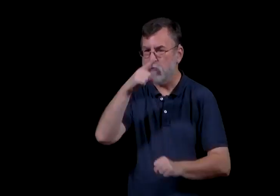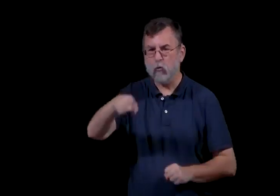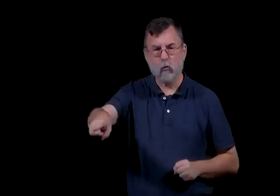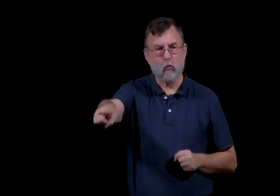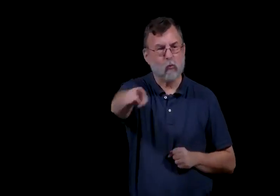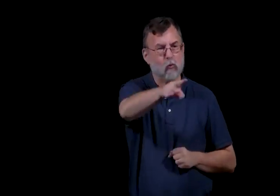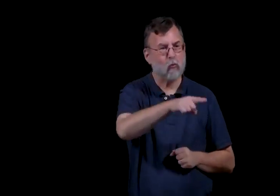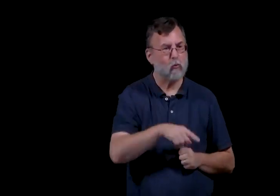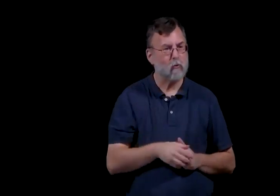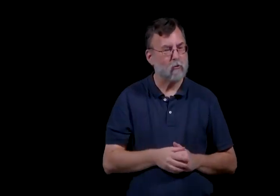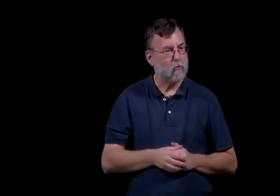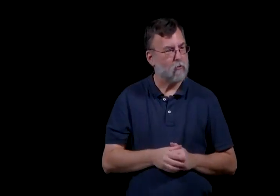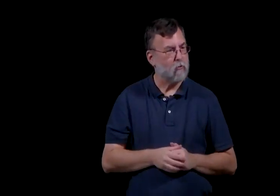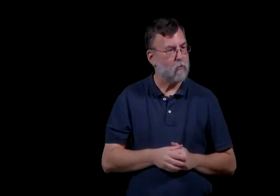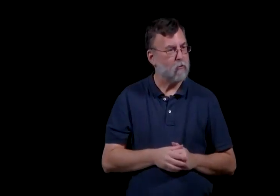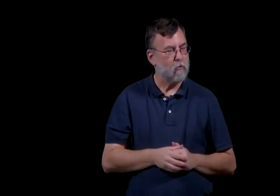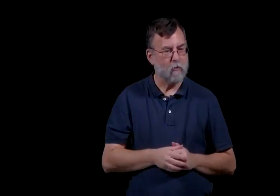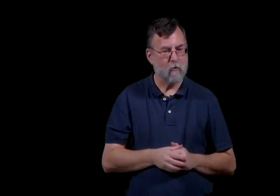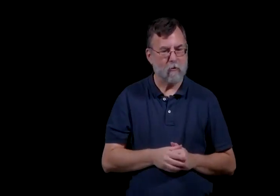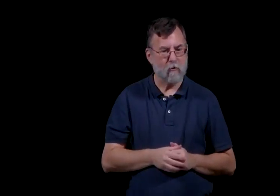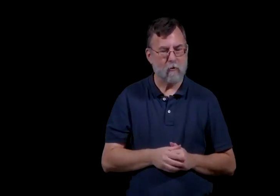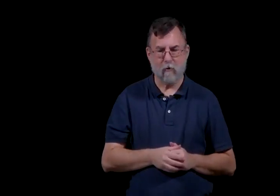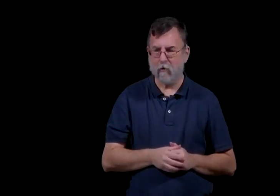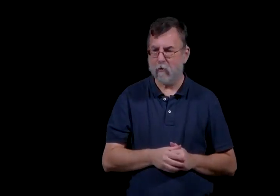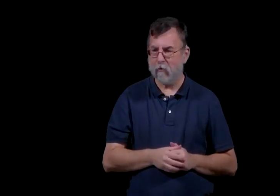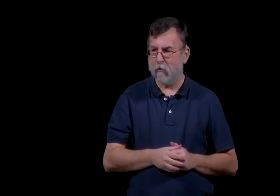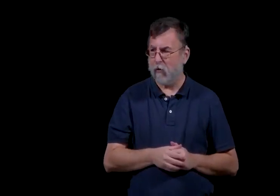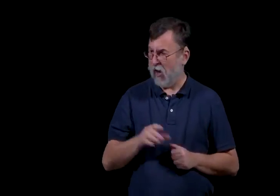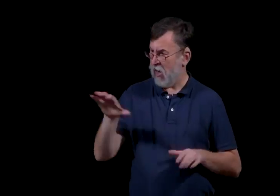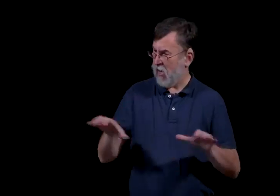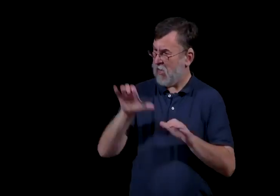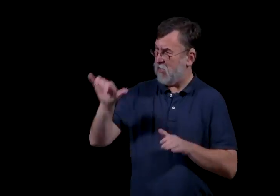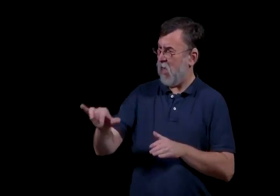Again, that's a powerful promise, a powerful verse that God gave us.